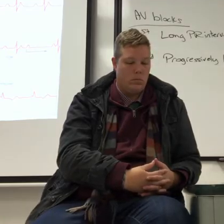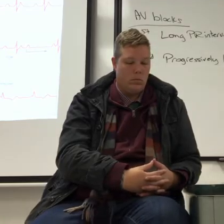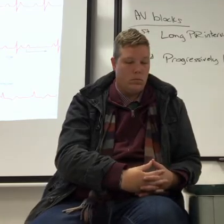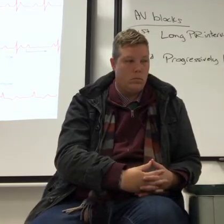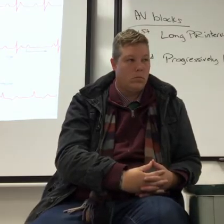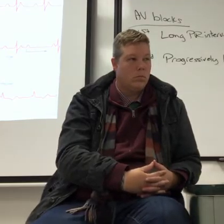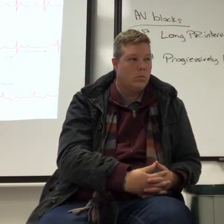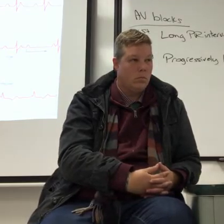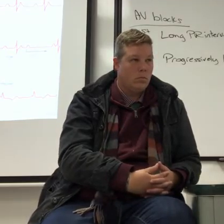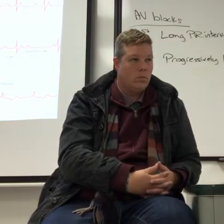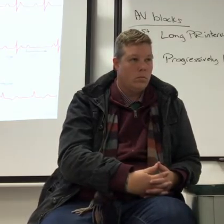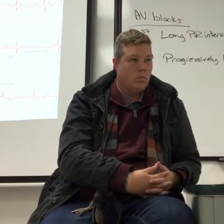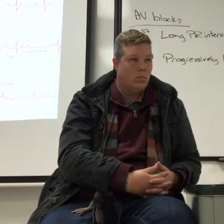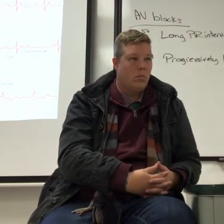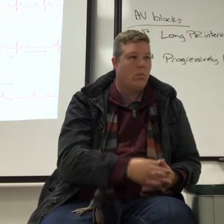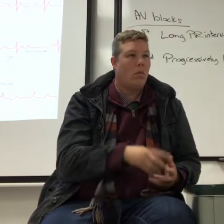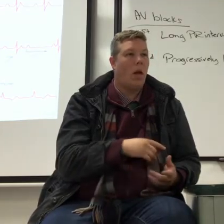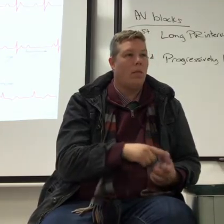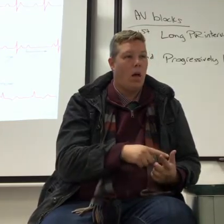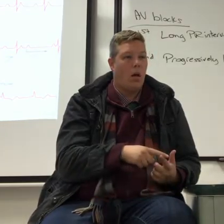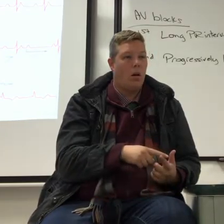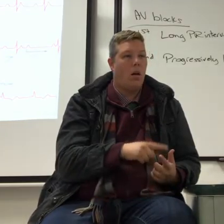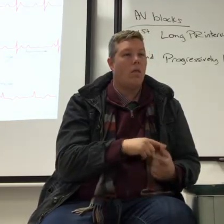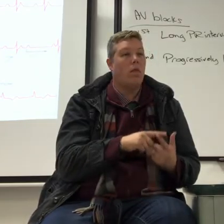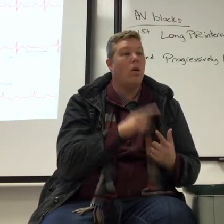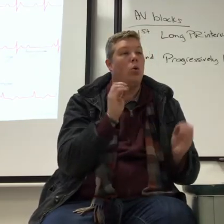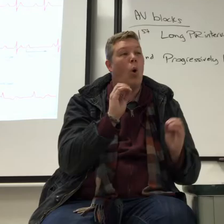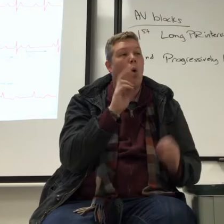then no R